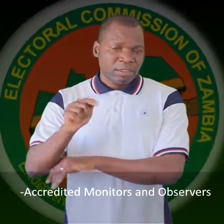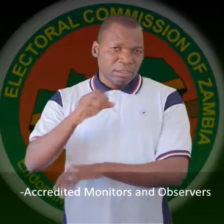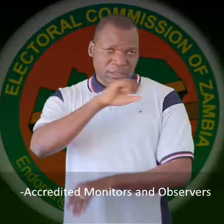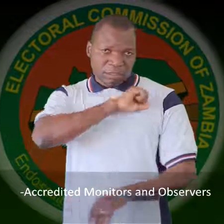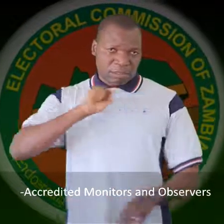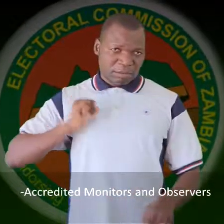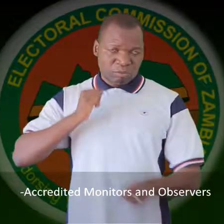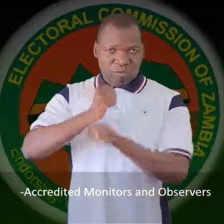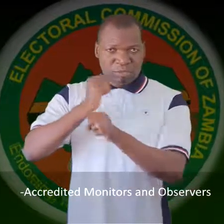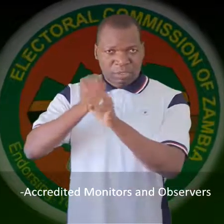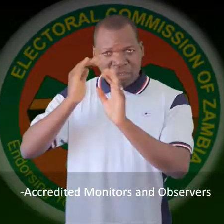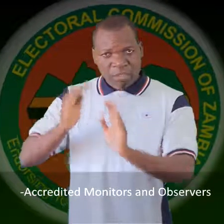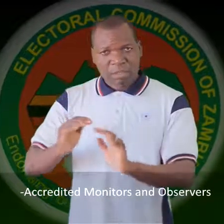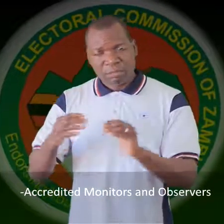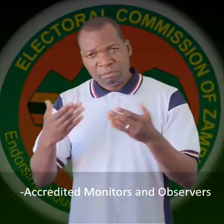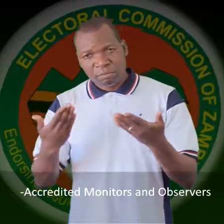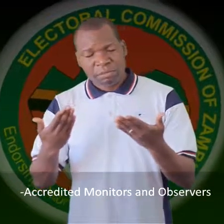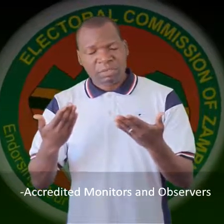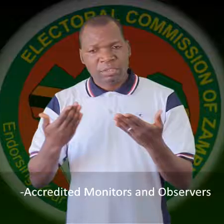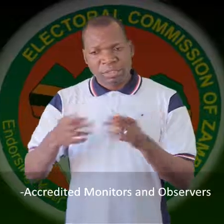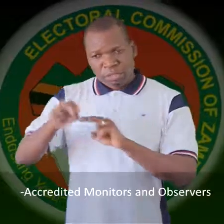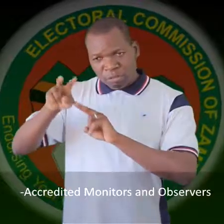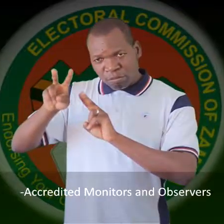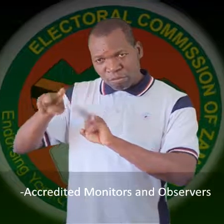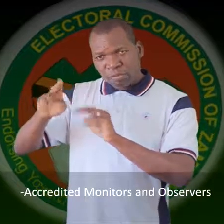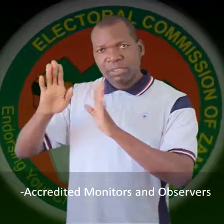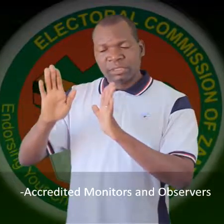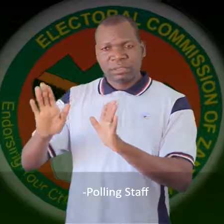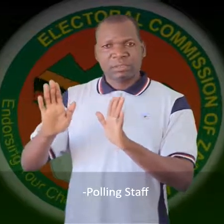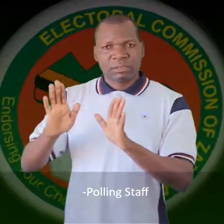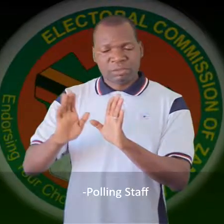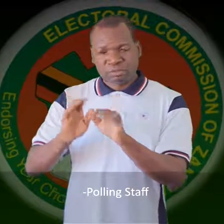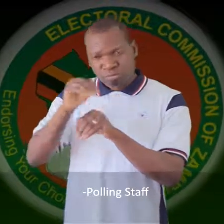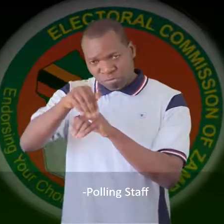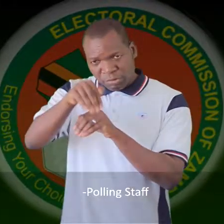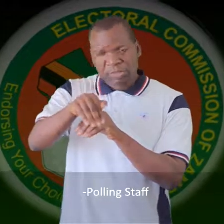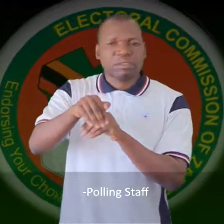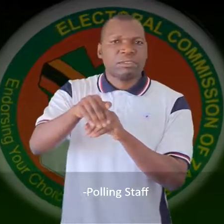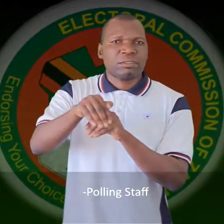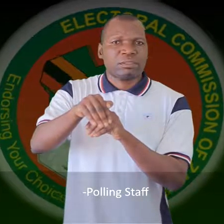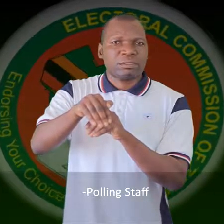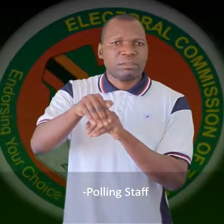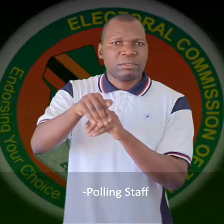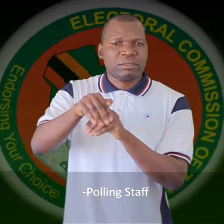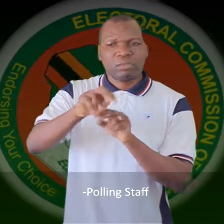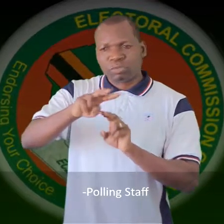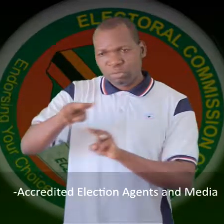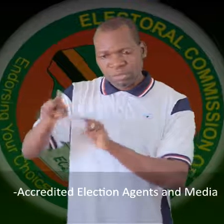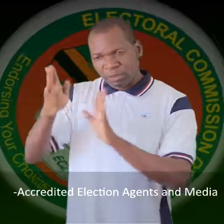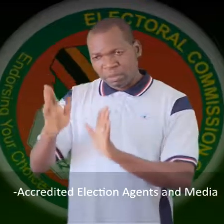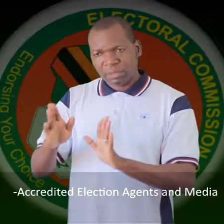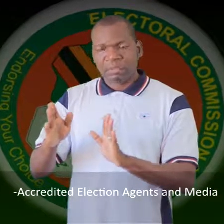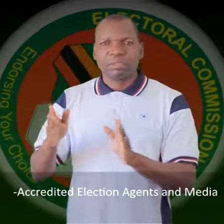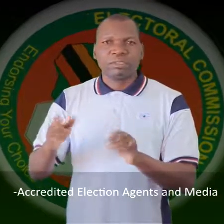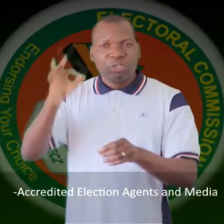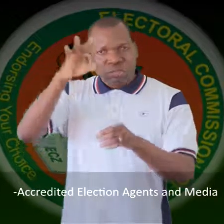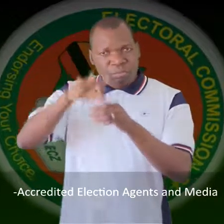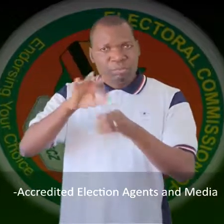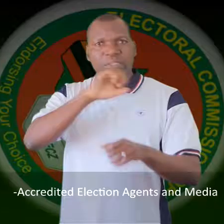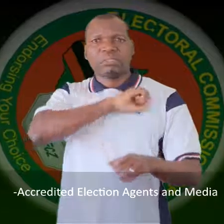accredited monitors and observers, polling staff, accredited election agents and